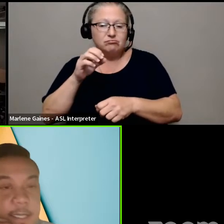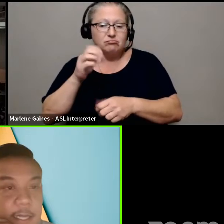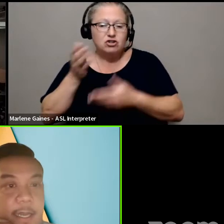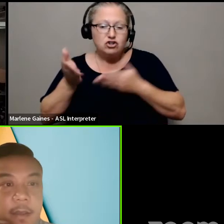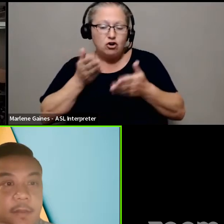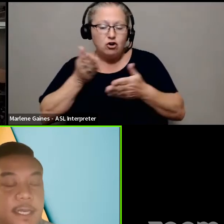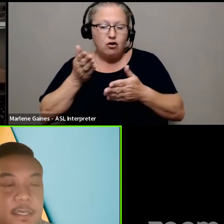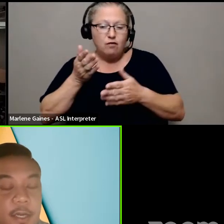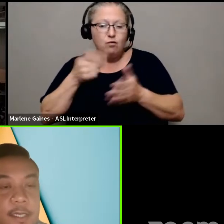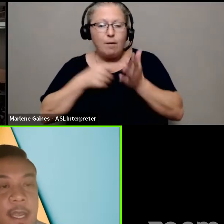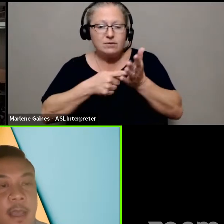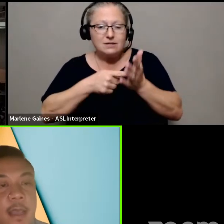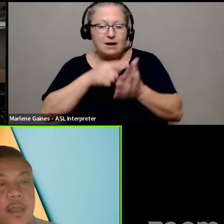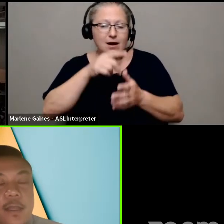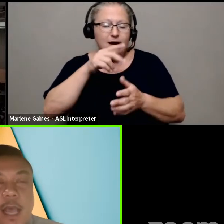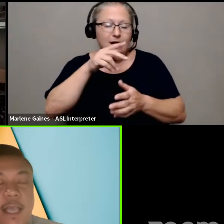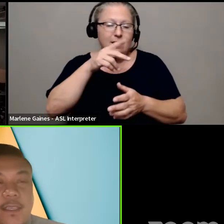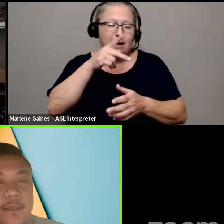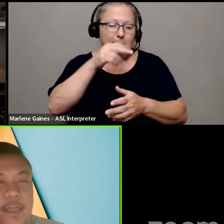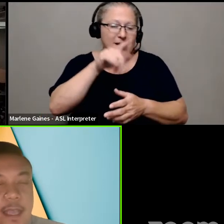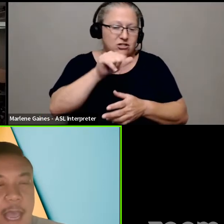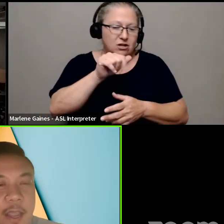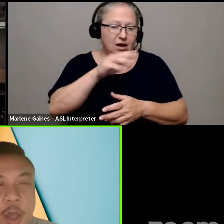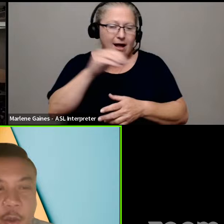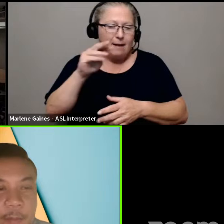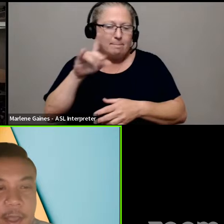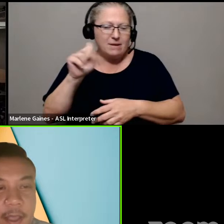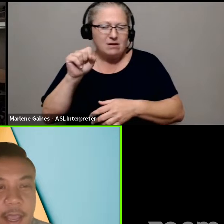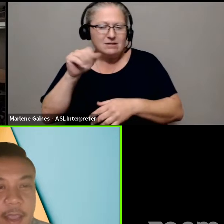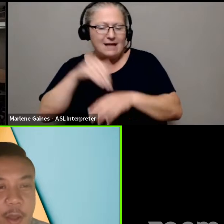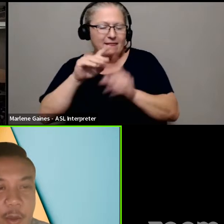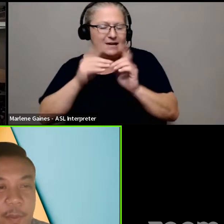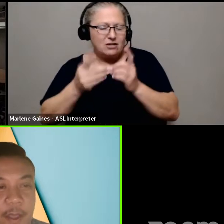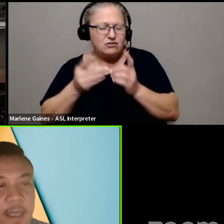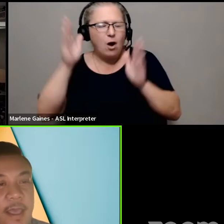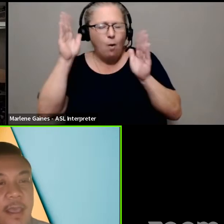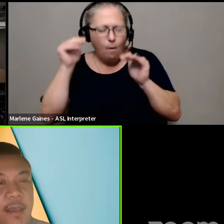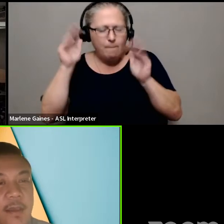both Peninsula and now with the district. I hope